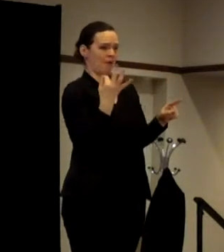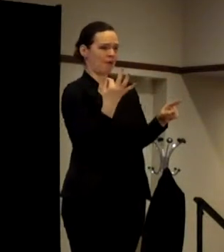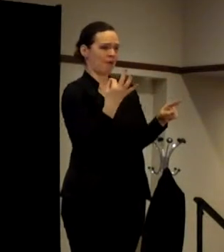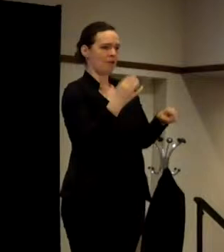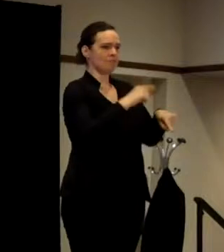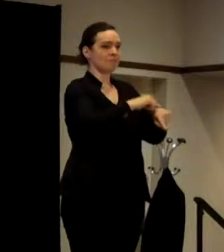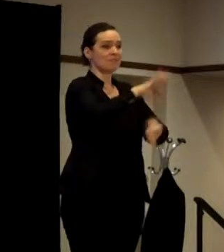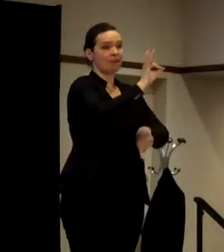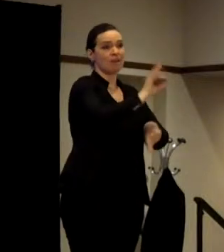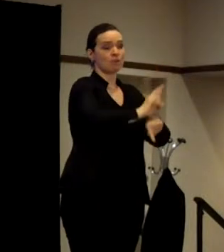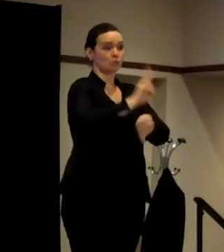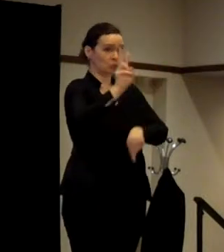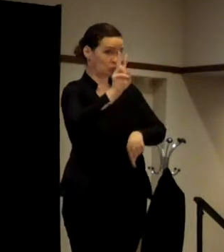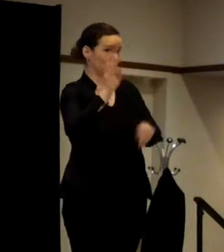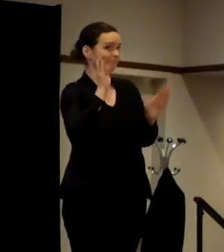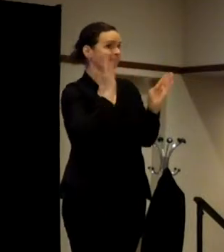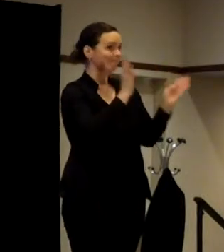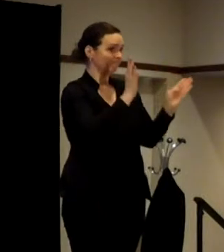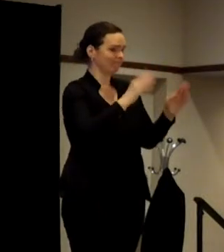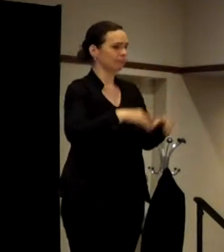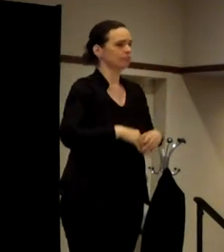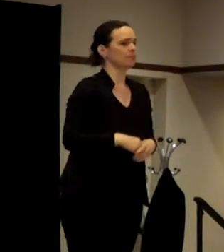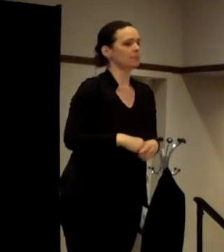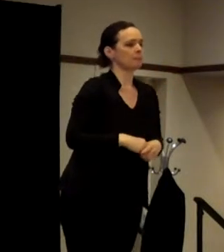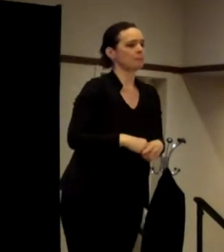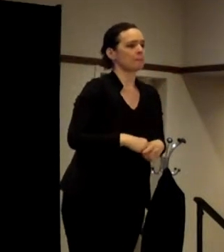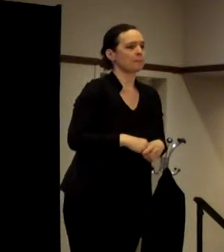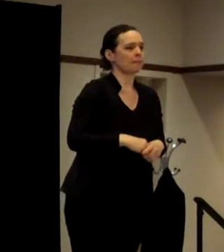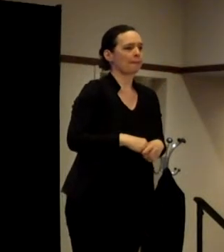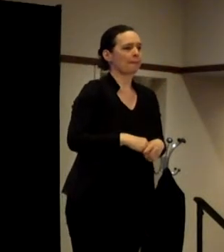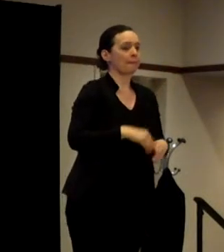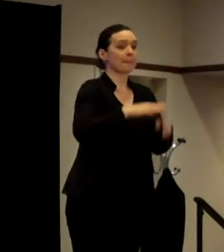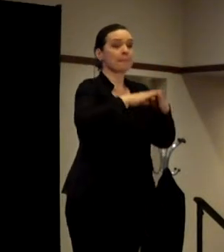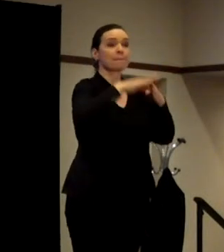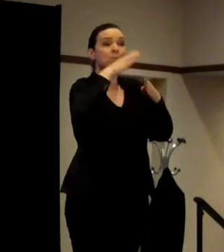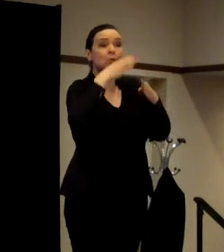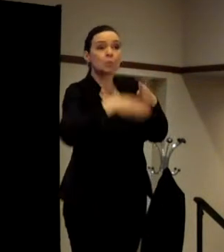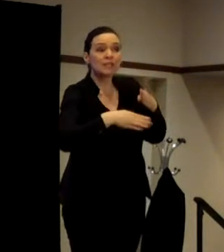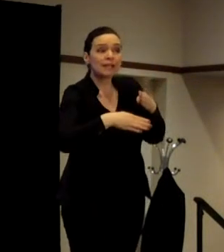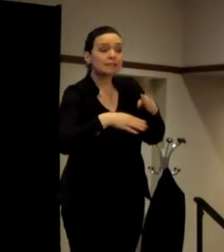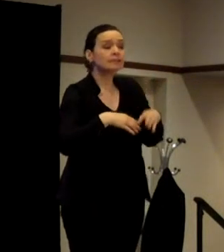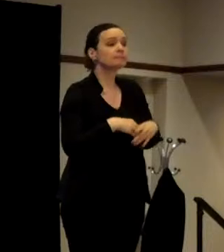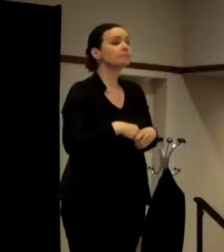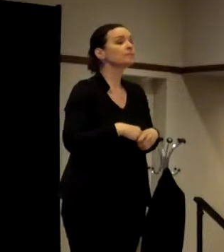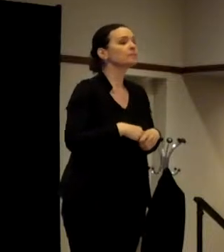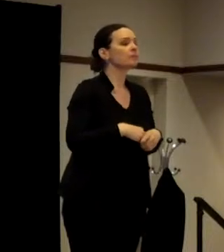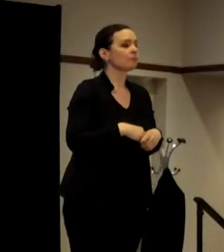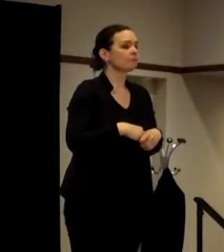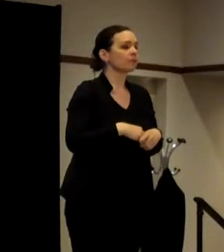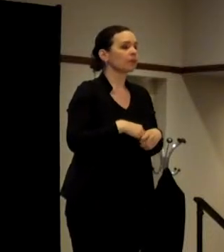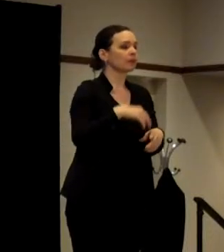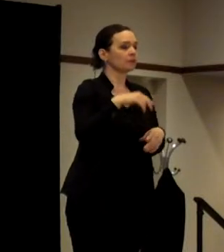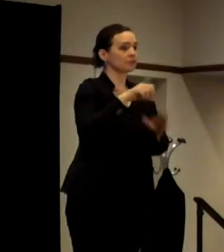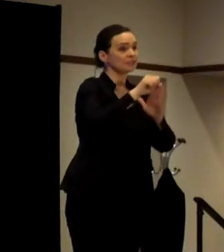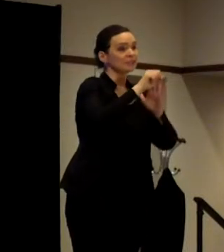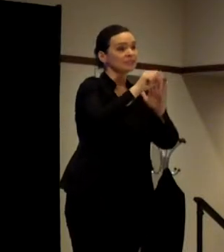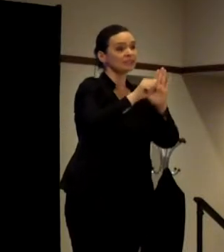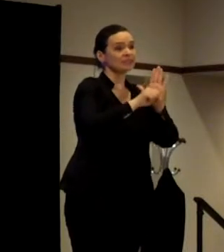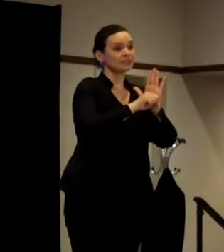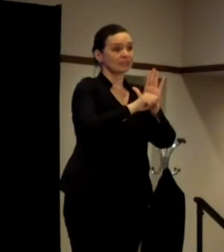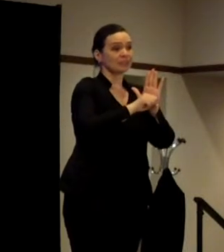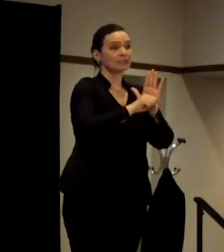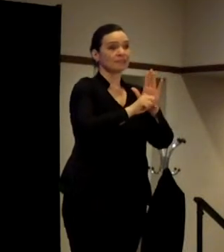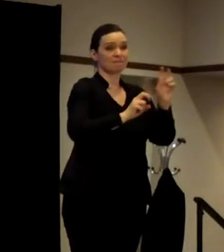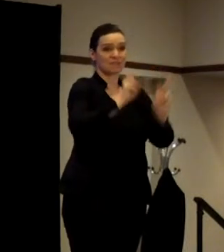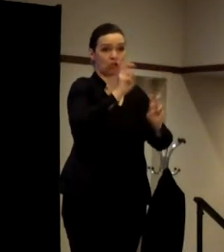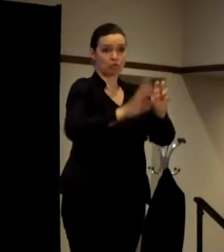the testing. On weekends, Saturday locations at the fairgrounds from 8 to